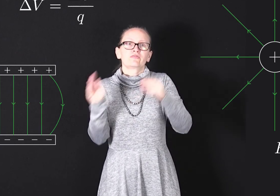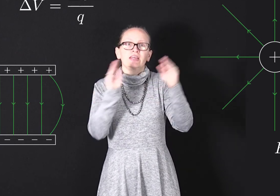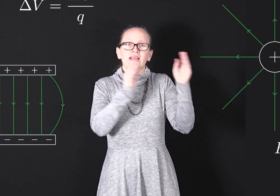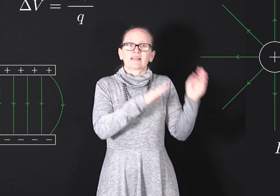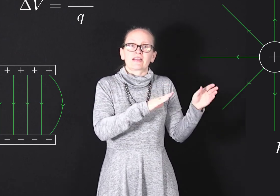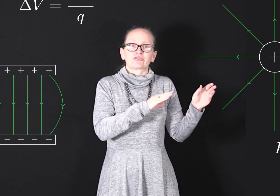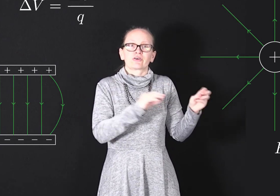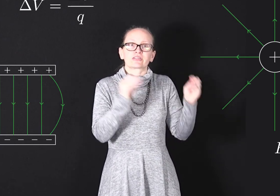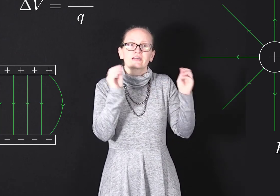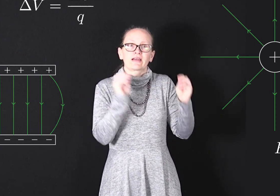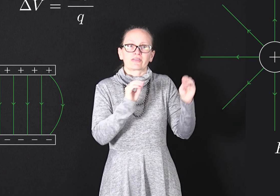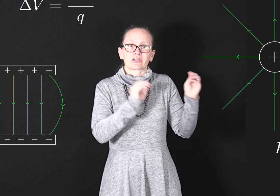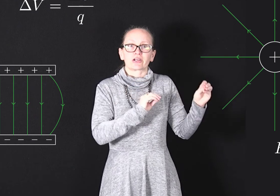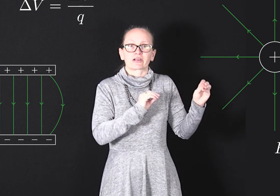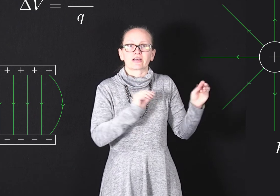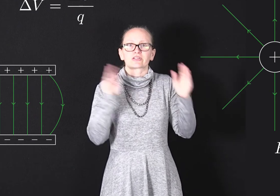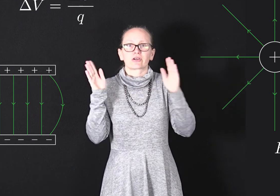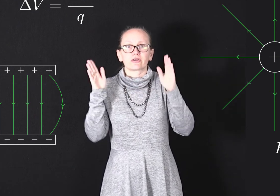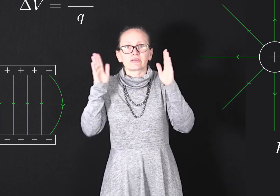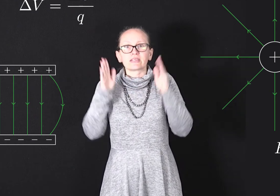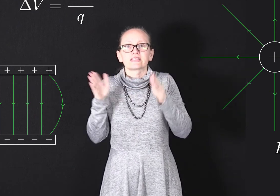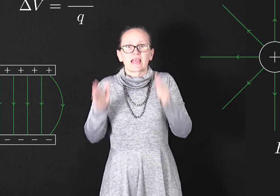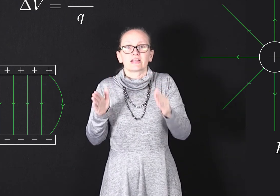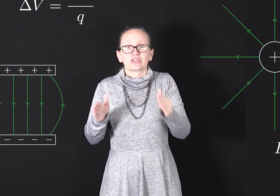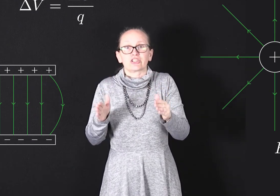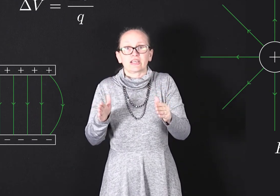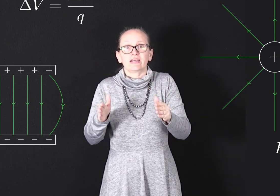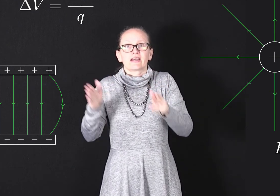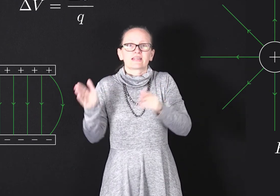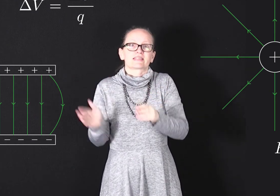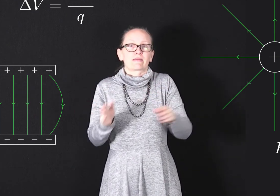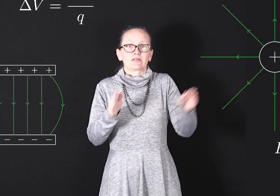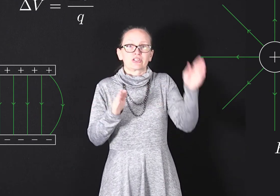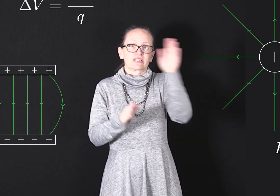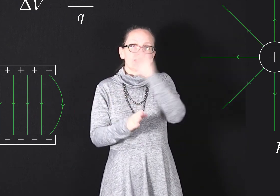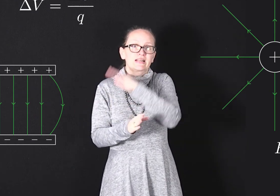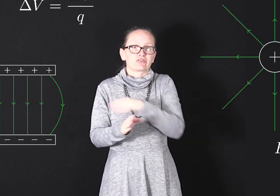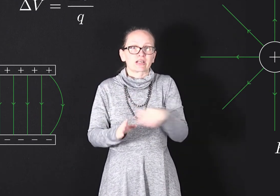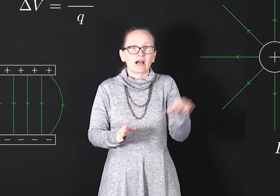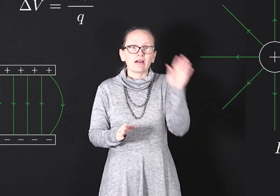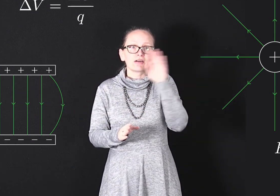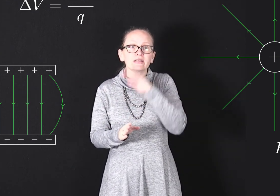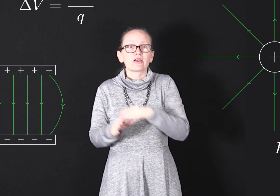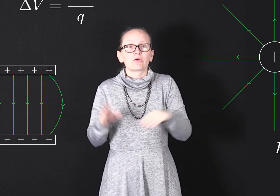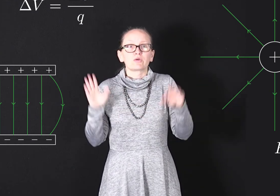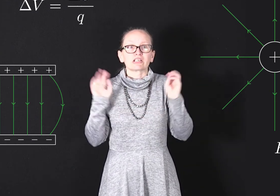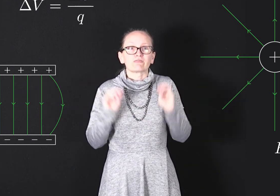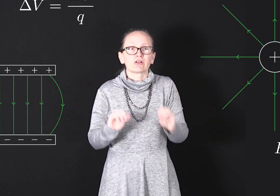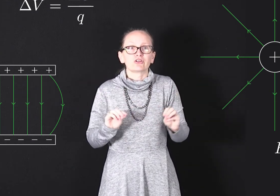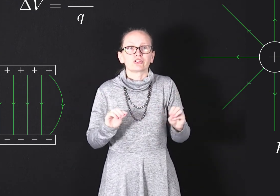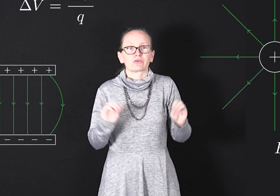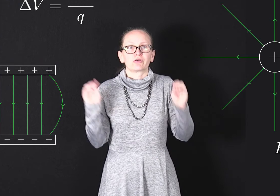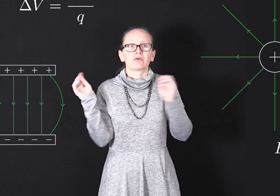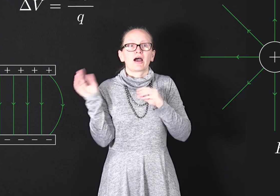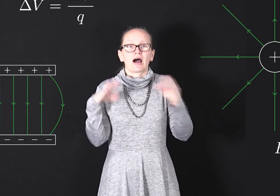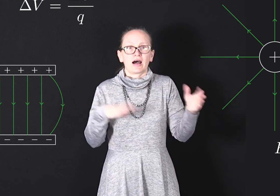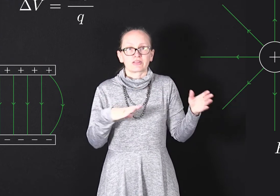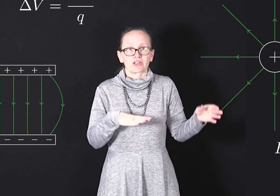the electrons around the circuit. So this energy establishes the electric current which flows through our